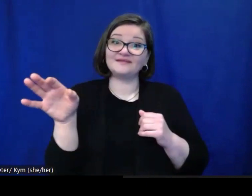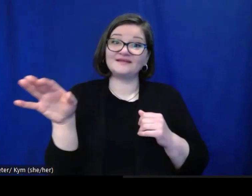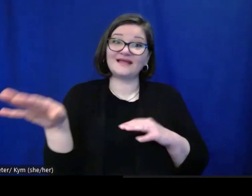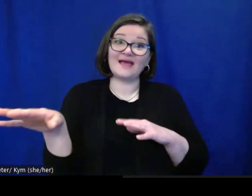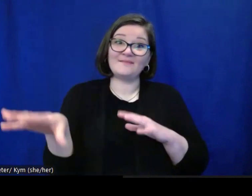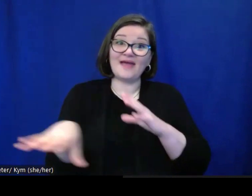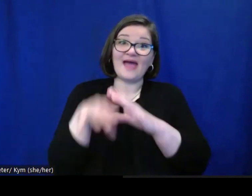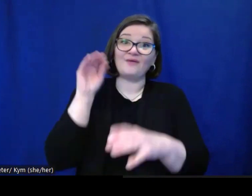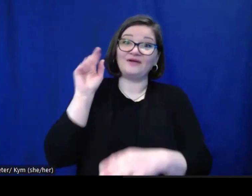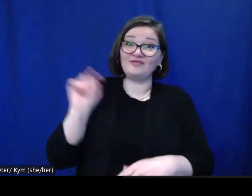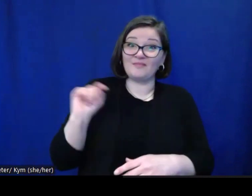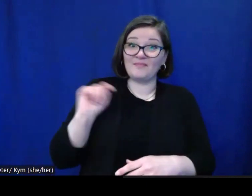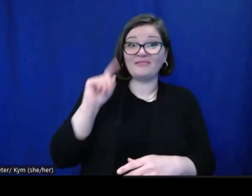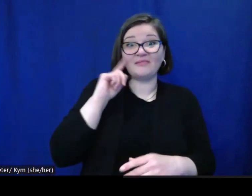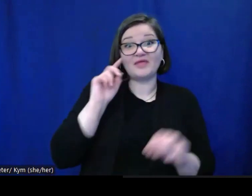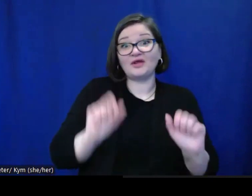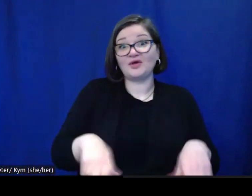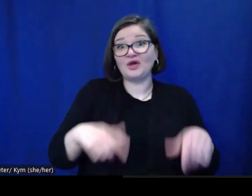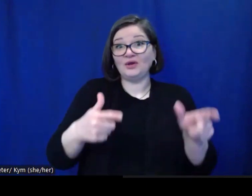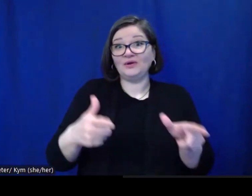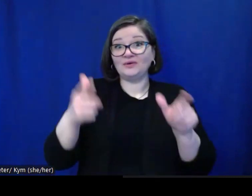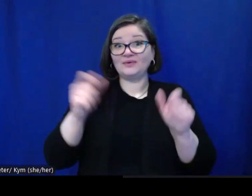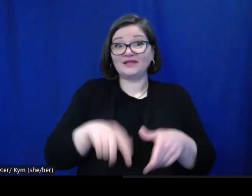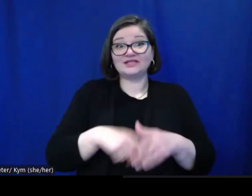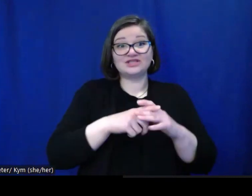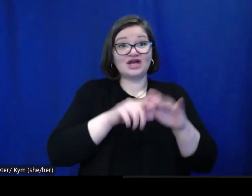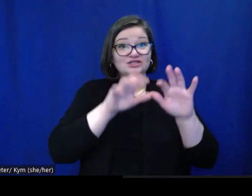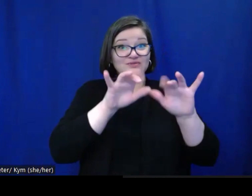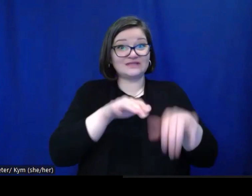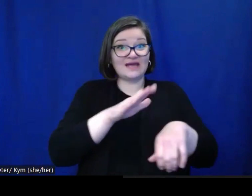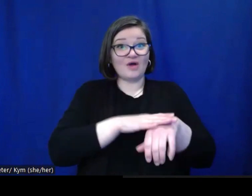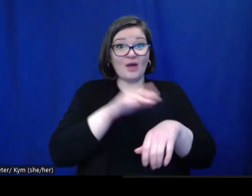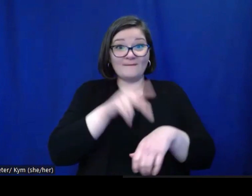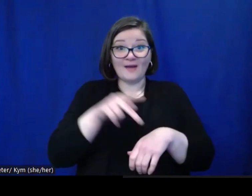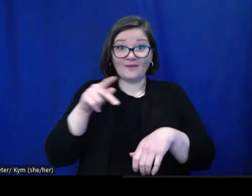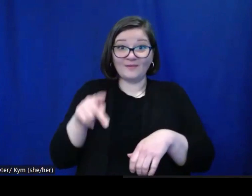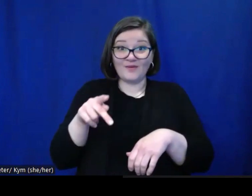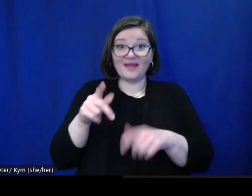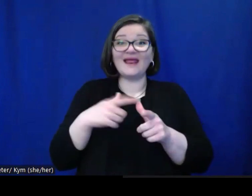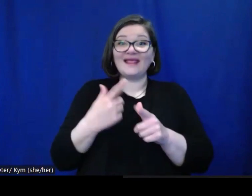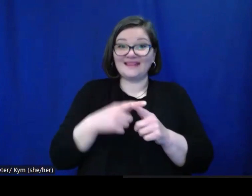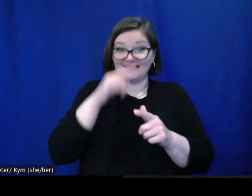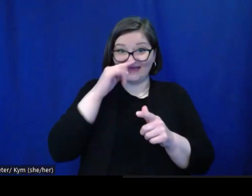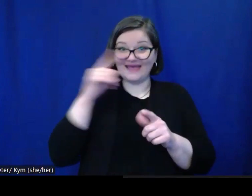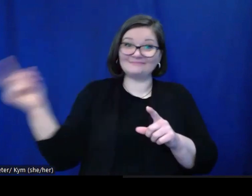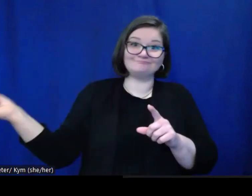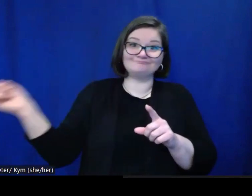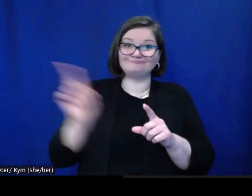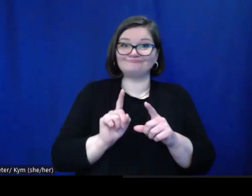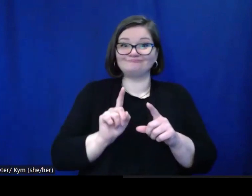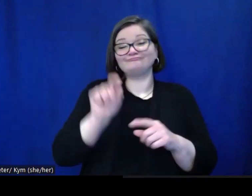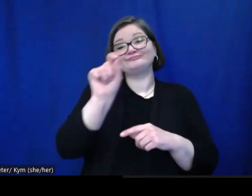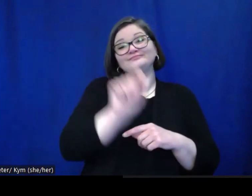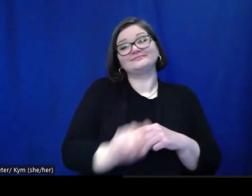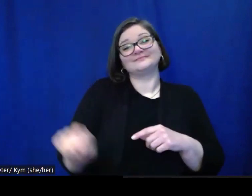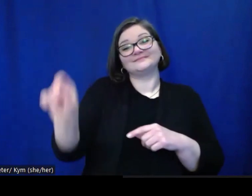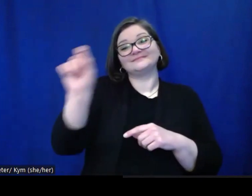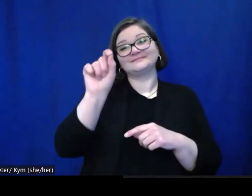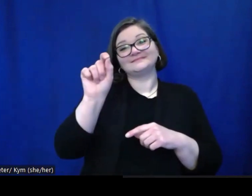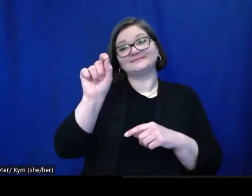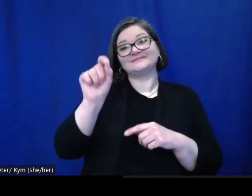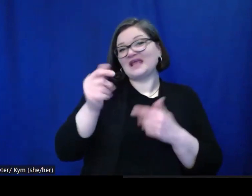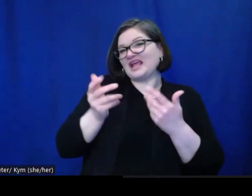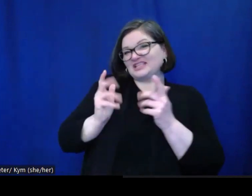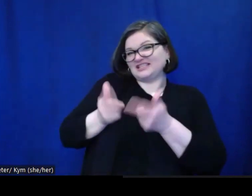I could quickly, start typing on the PowerPoint. My client came over and drew a circle, so then I just allowed that to